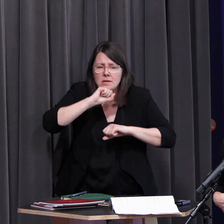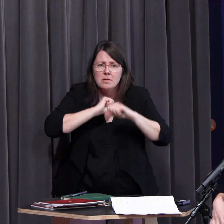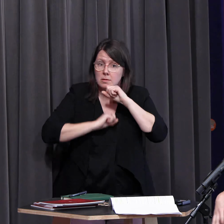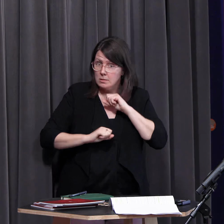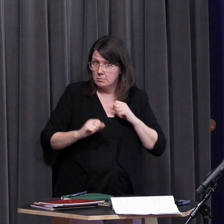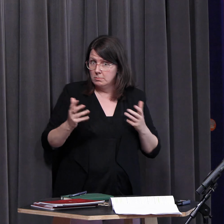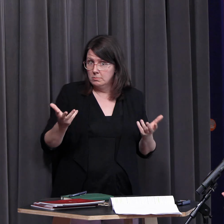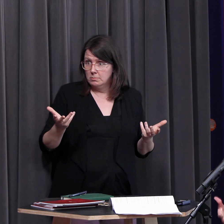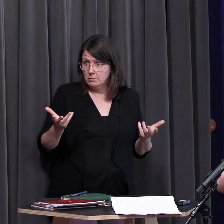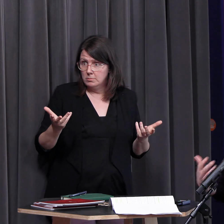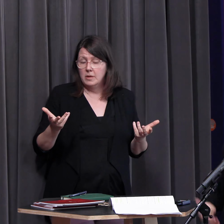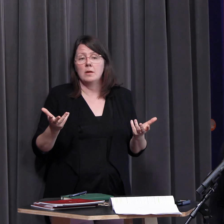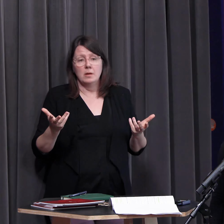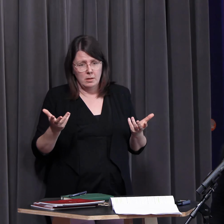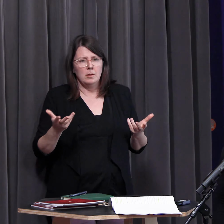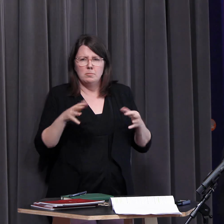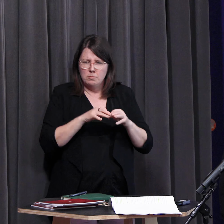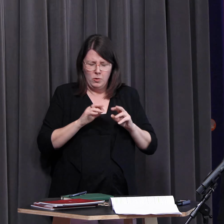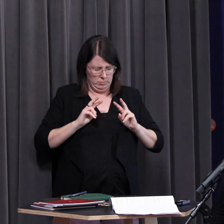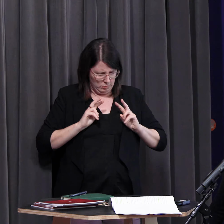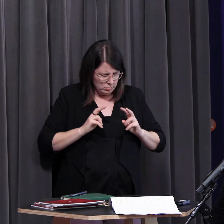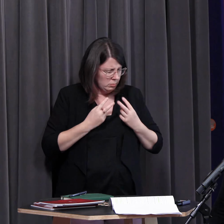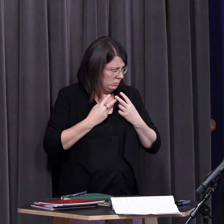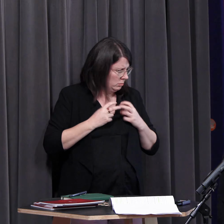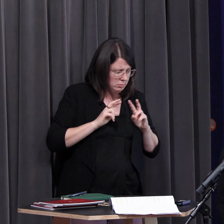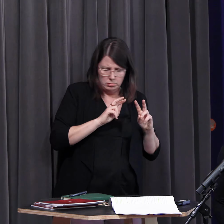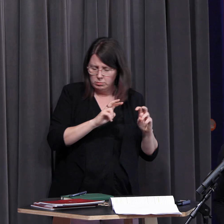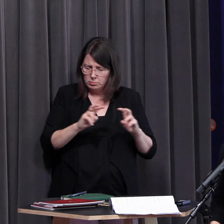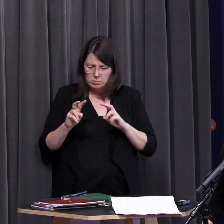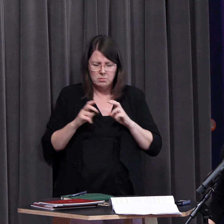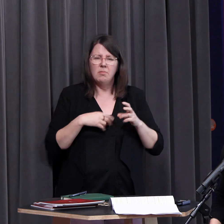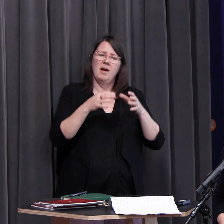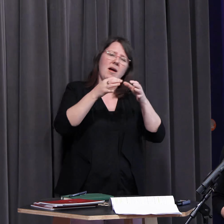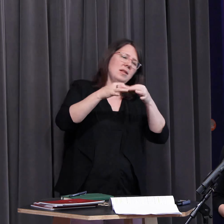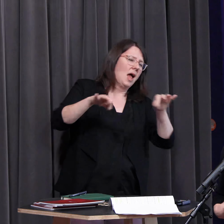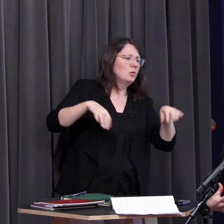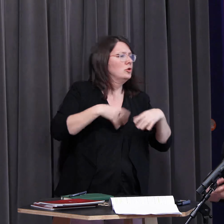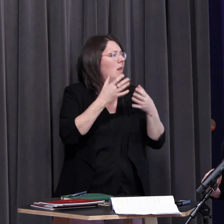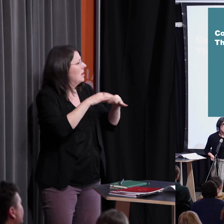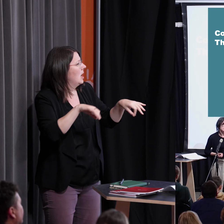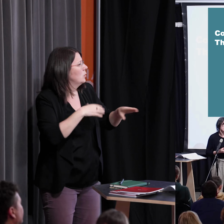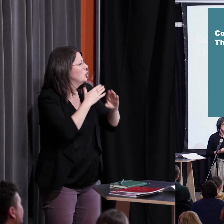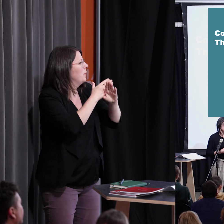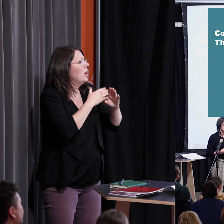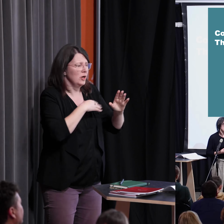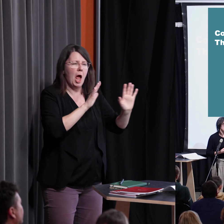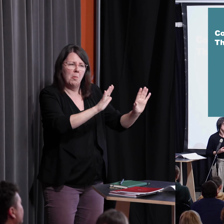And to do that, we really want to start having conversations that go beyond language and language barriers, and to really